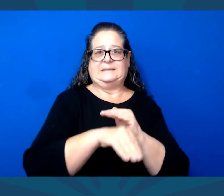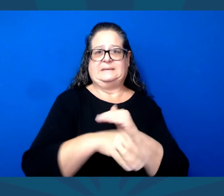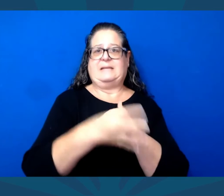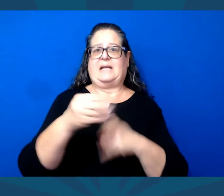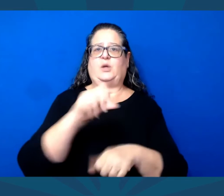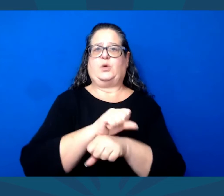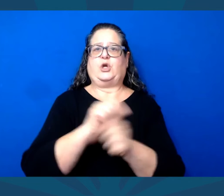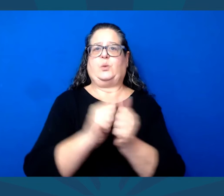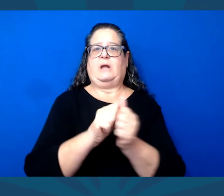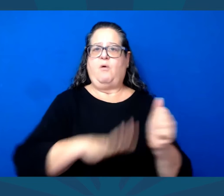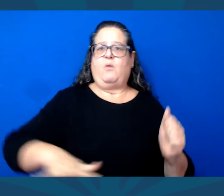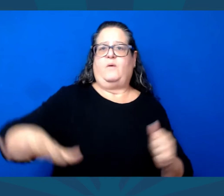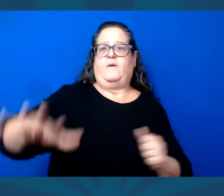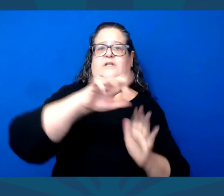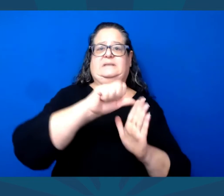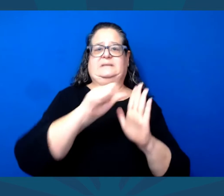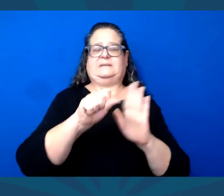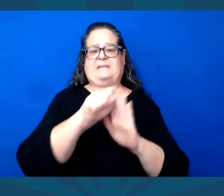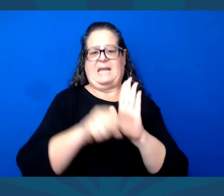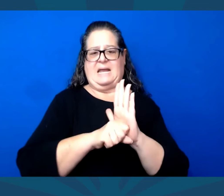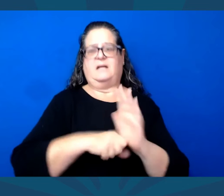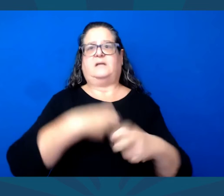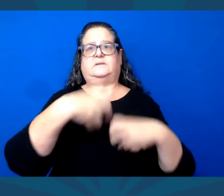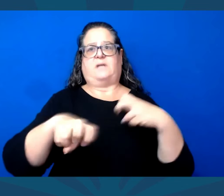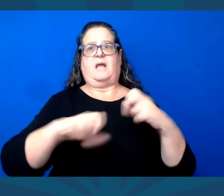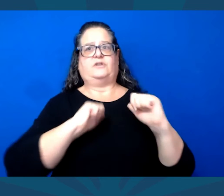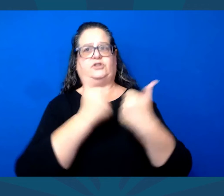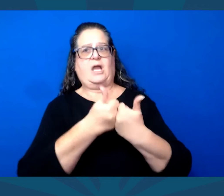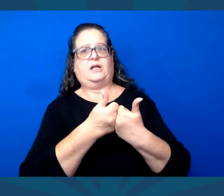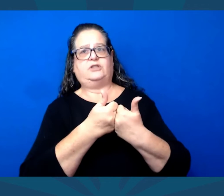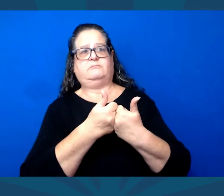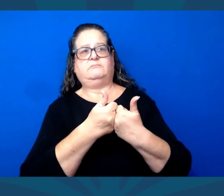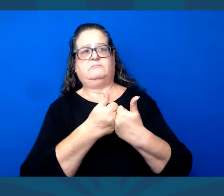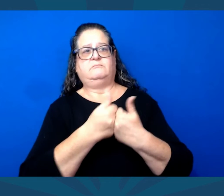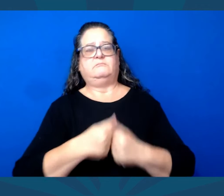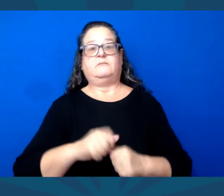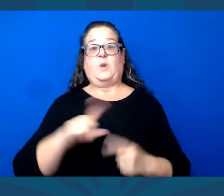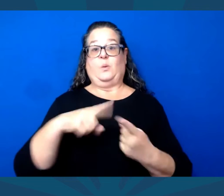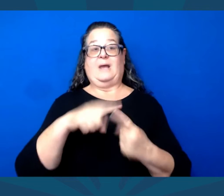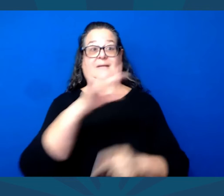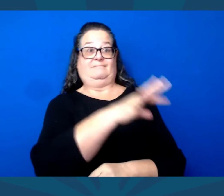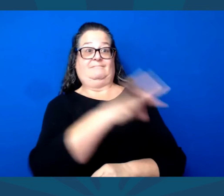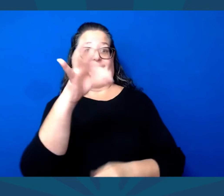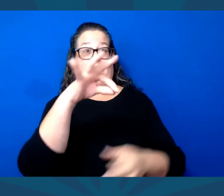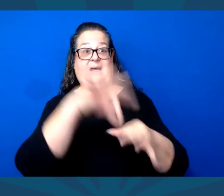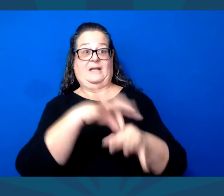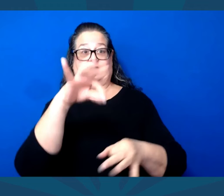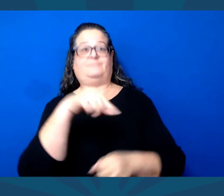We must make voting more accessible and work across the aisle to solve our state's toughest